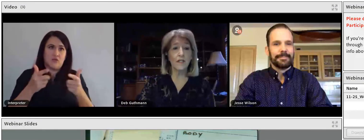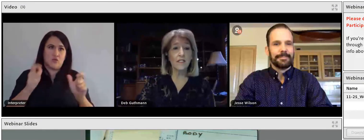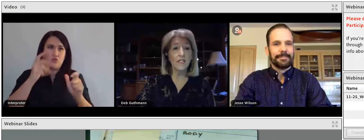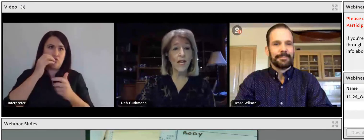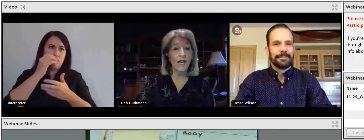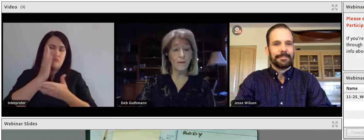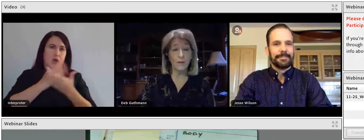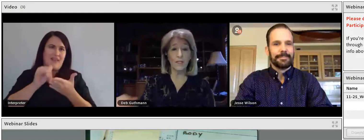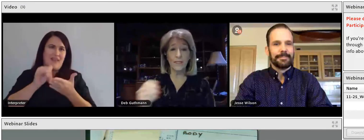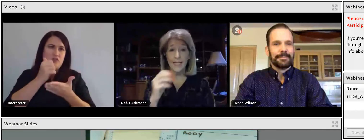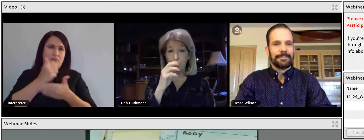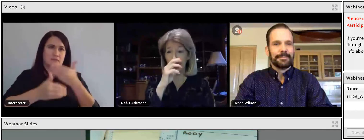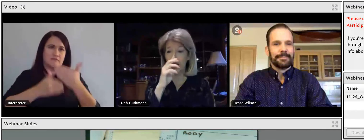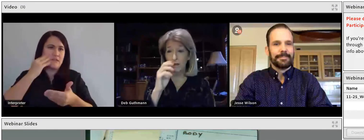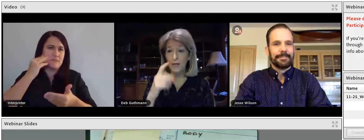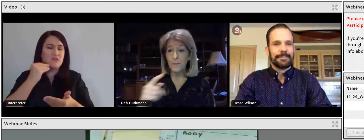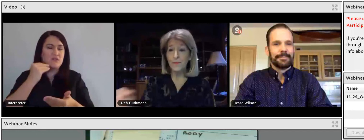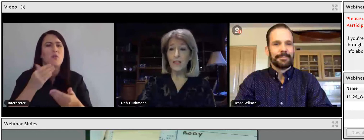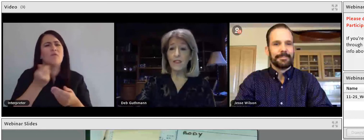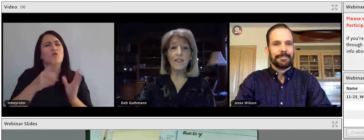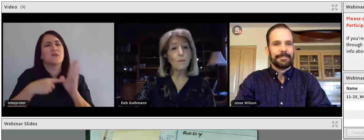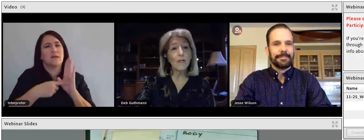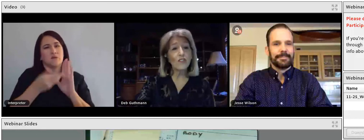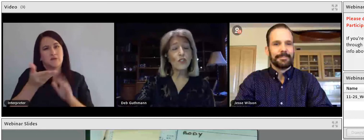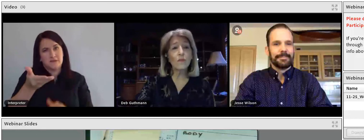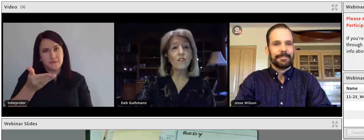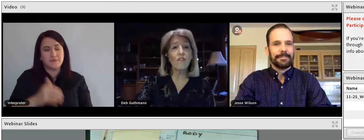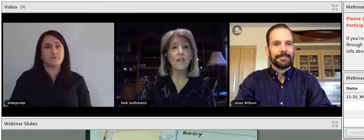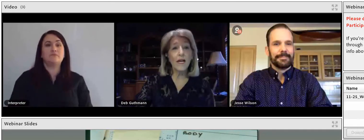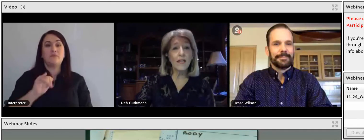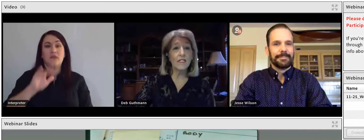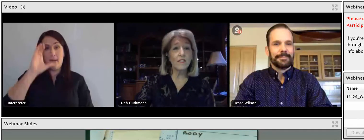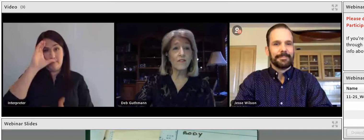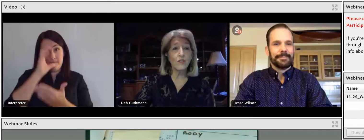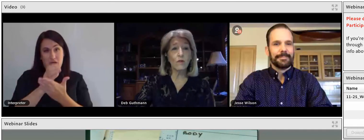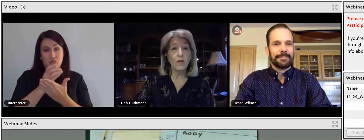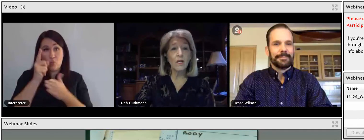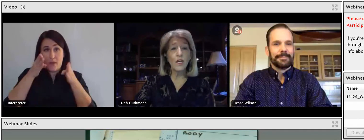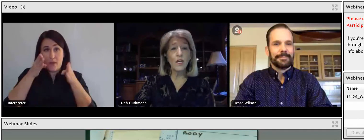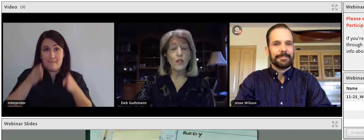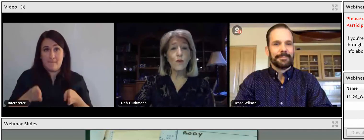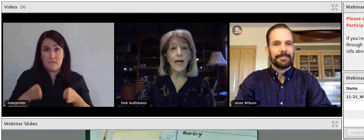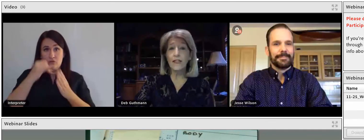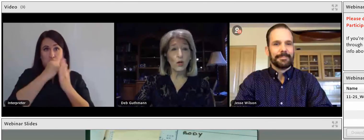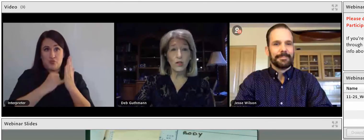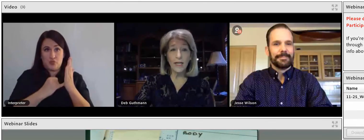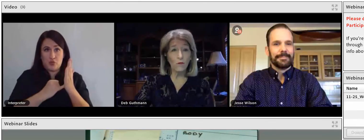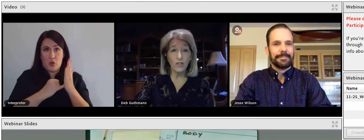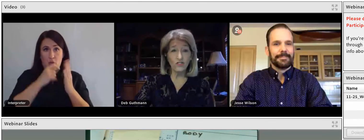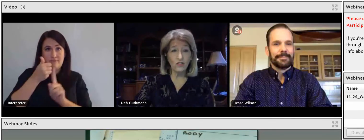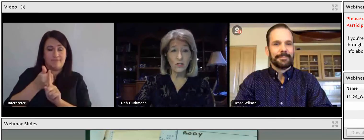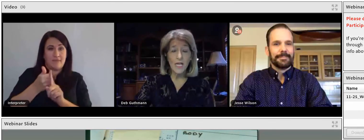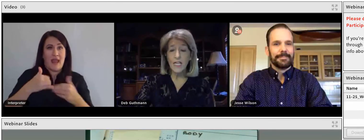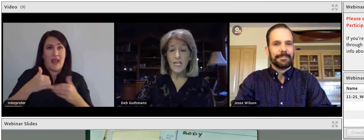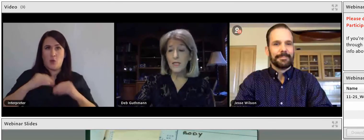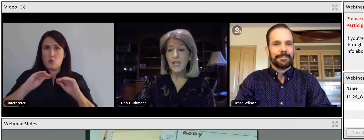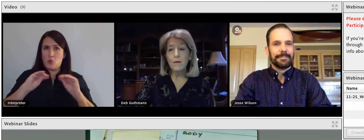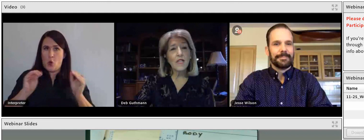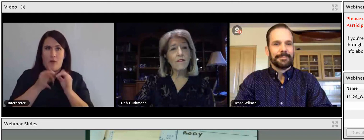treatment experience. So I have a couple examples here. This picture was drawn by an individual who had no